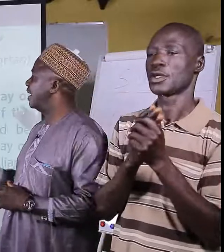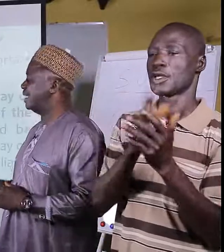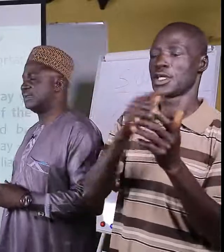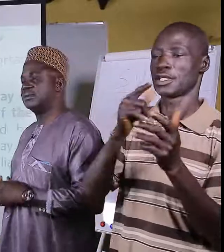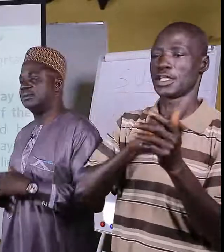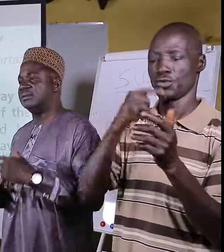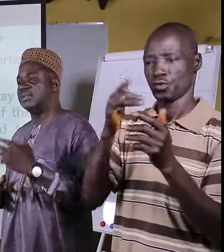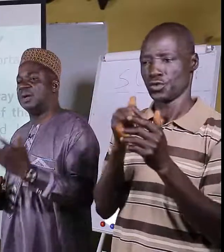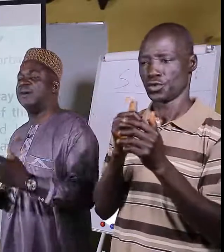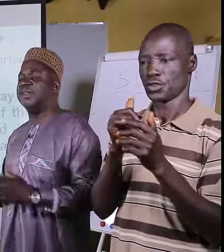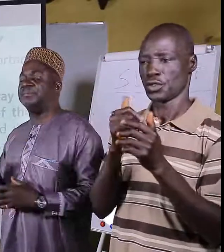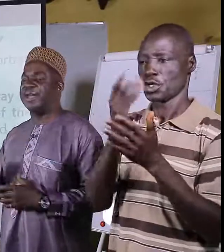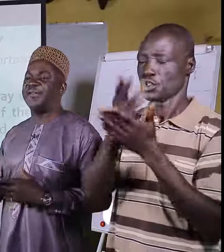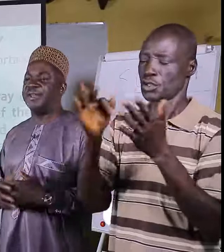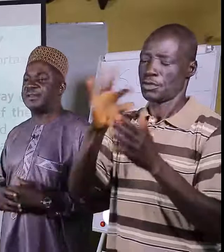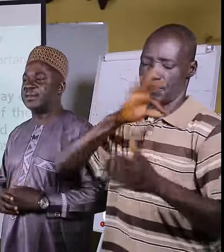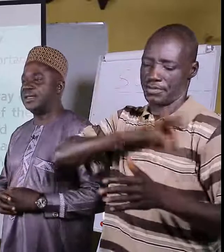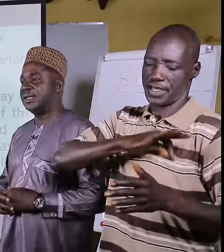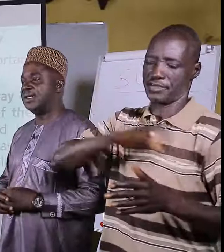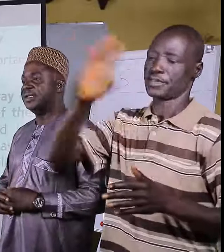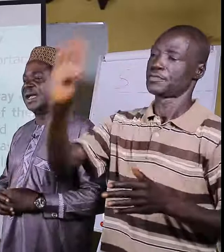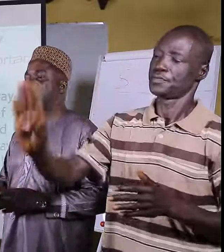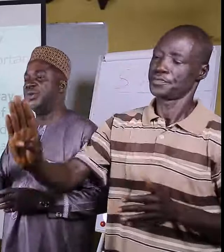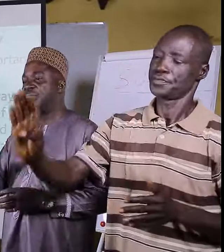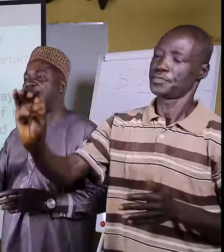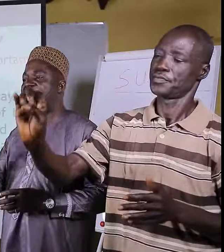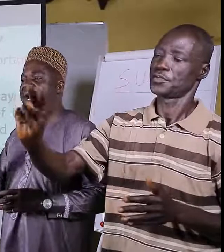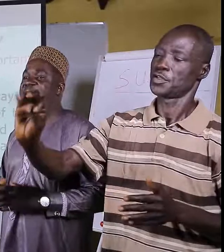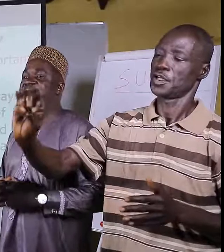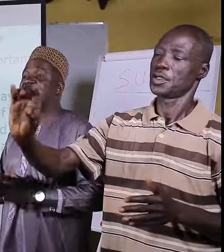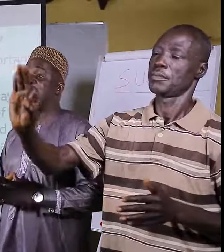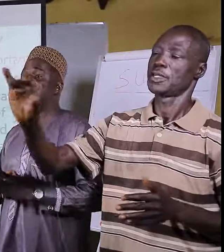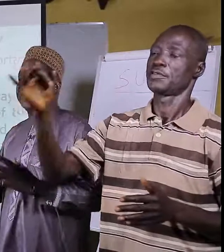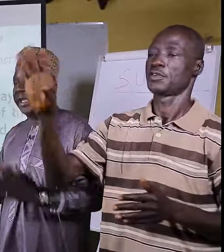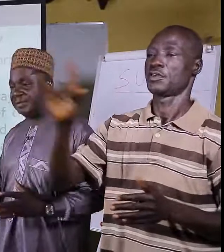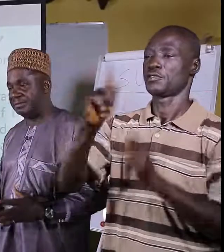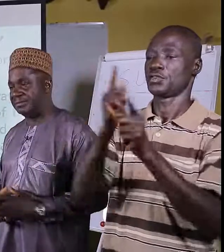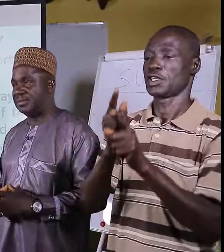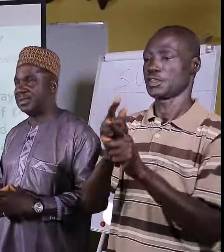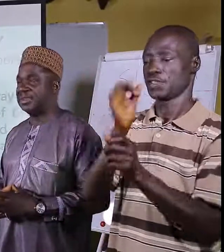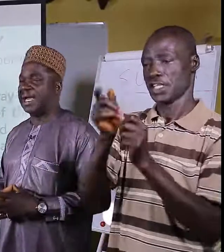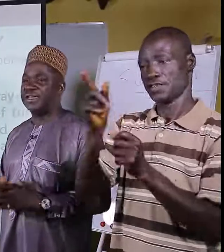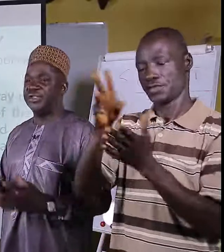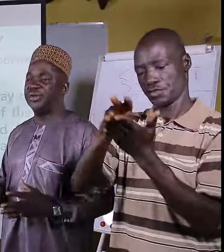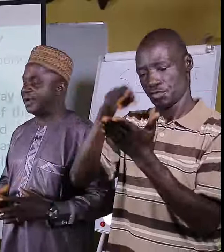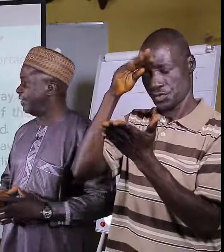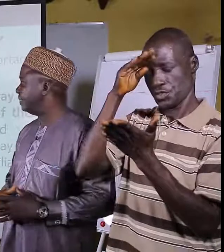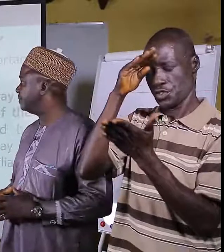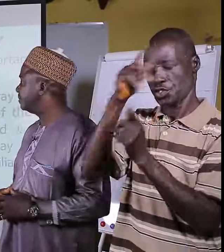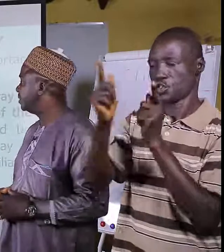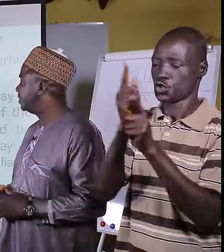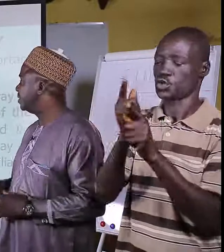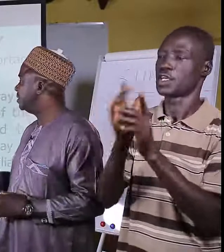Let's look at some of the benefits that you and I stand to gain as a